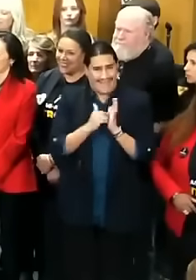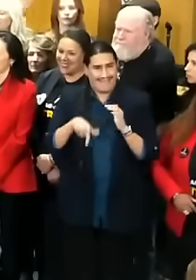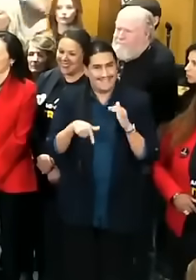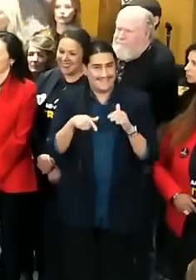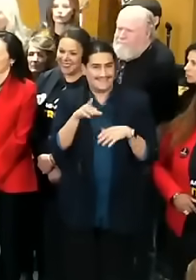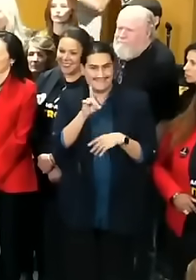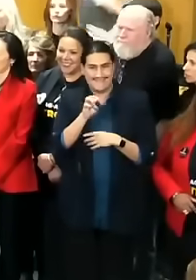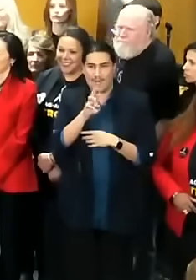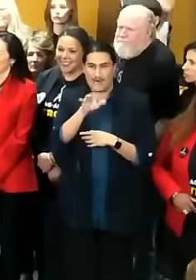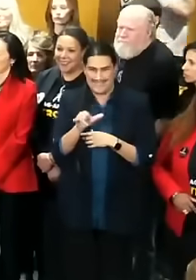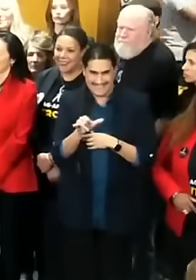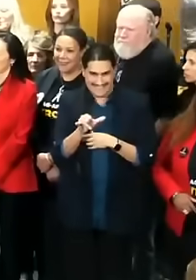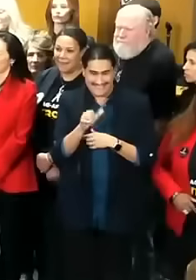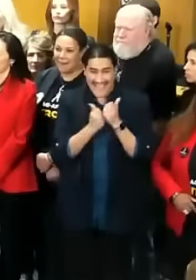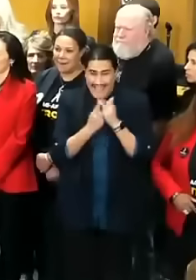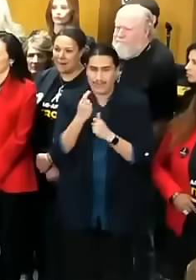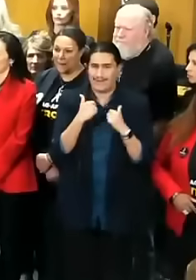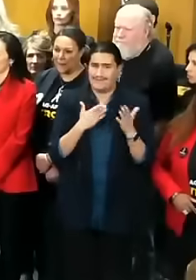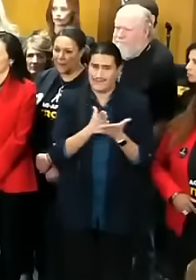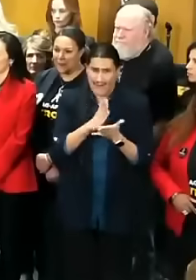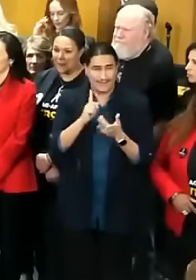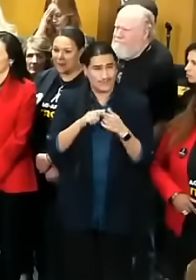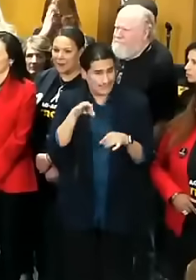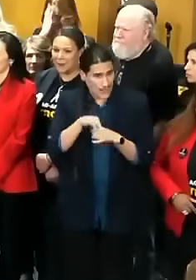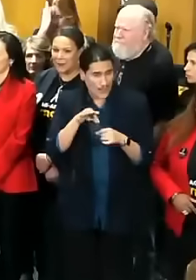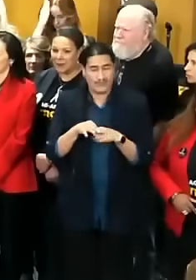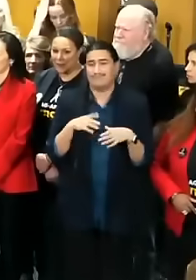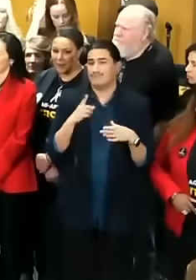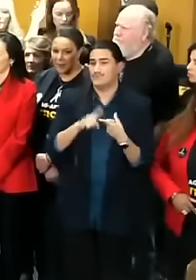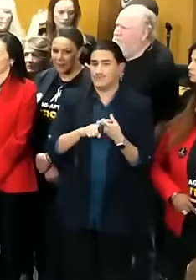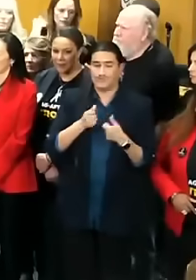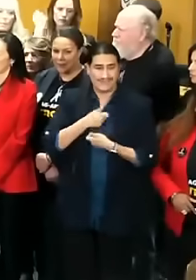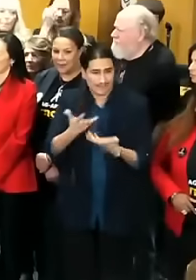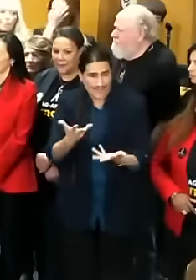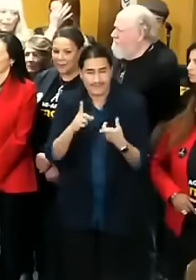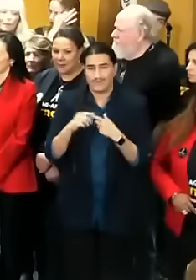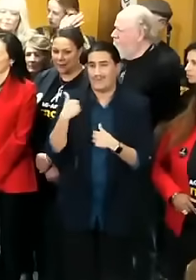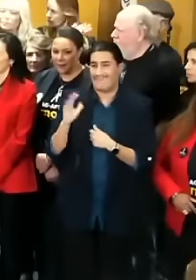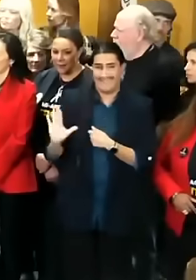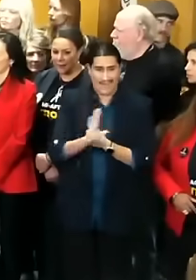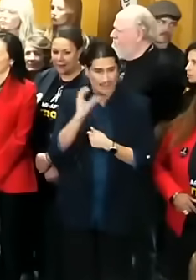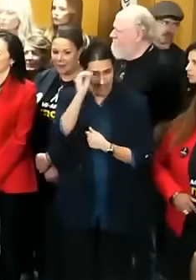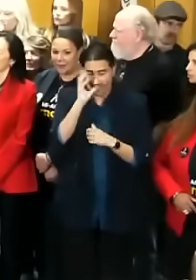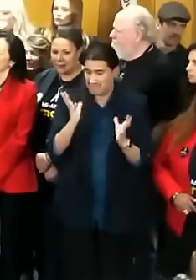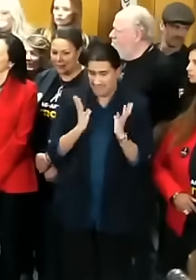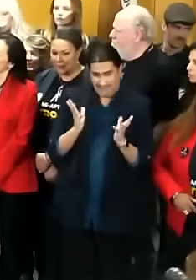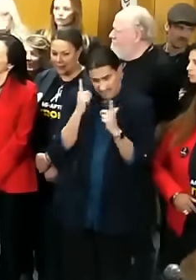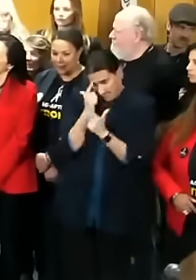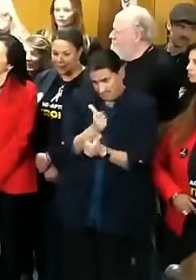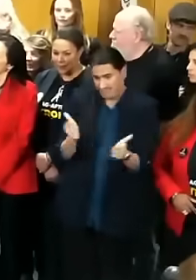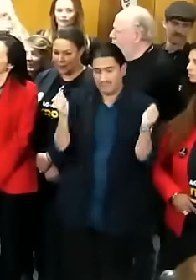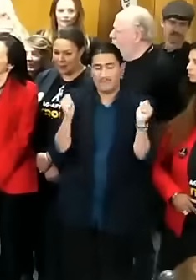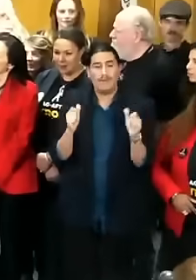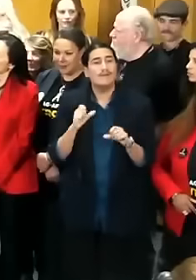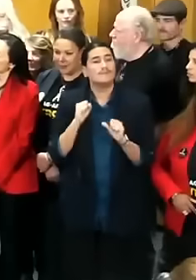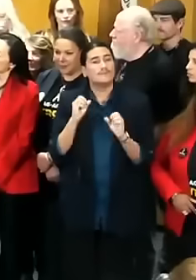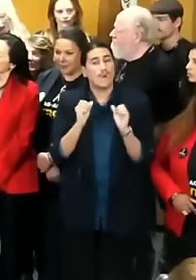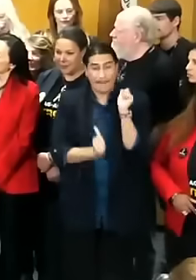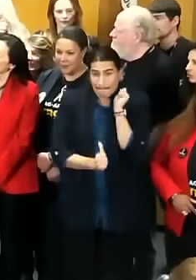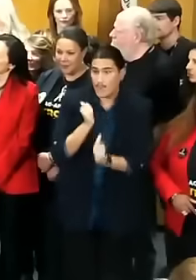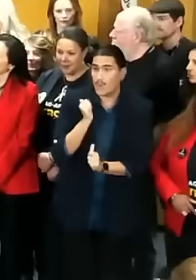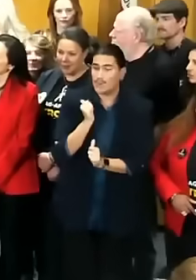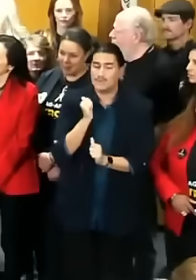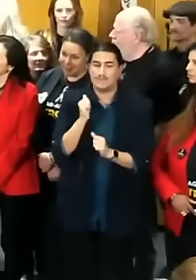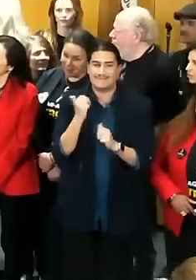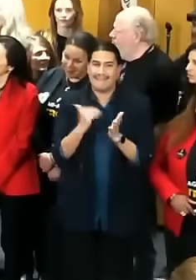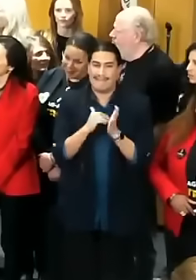in a democracy, everybody has the right to speak their mind, and everybody has a right to have their opinion, and that's fine. And so the majority, or in this case,